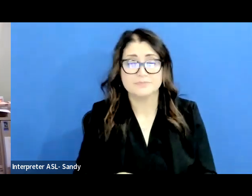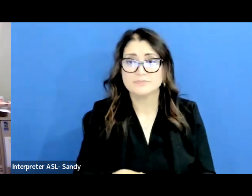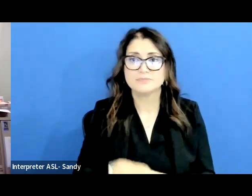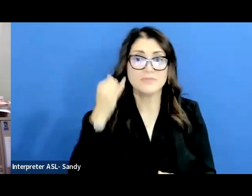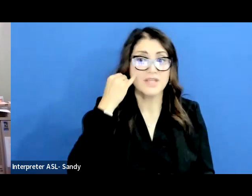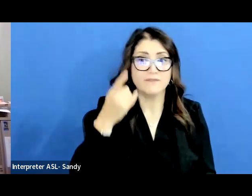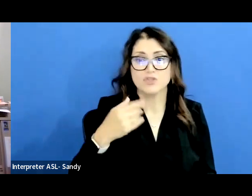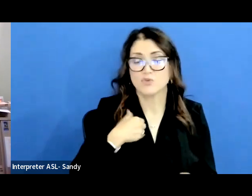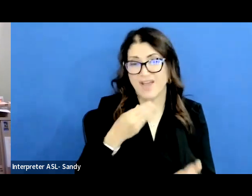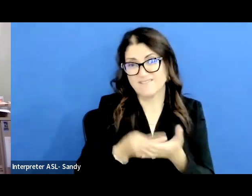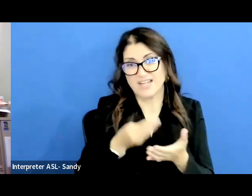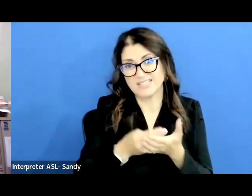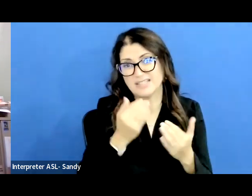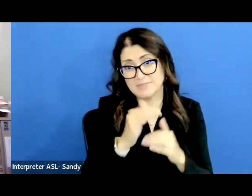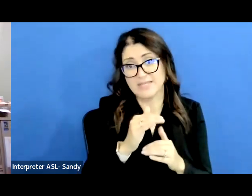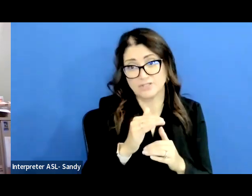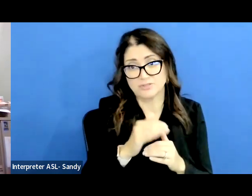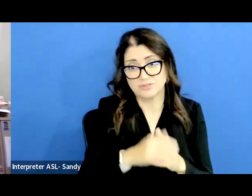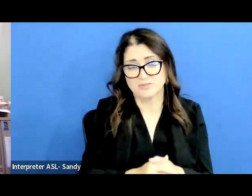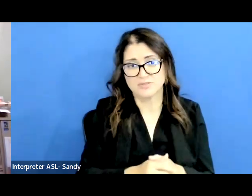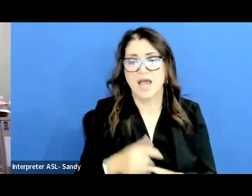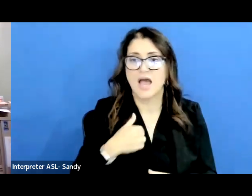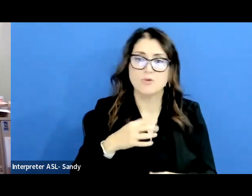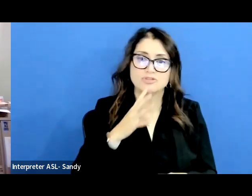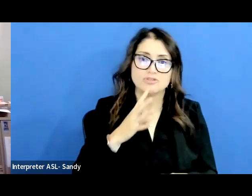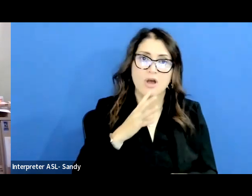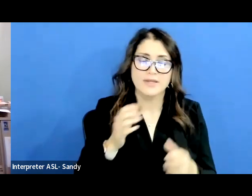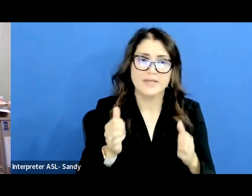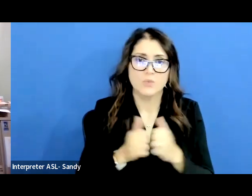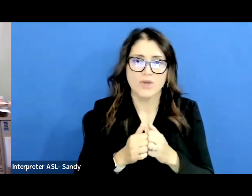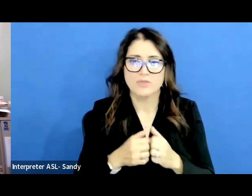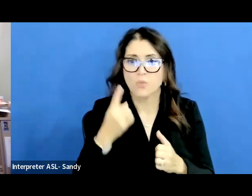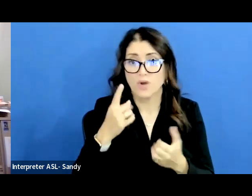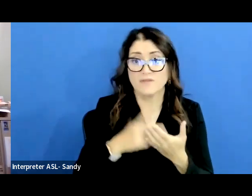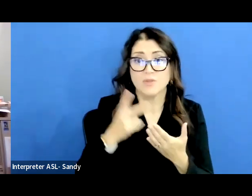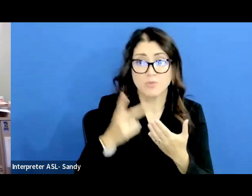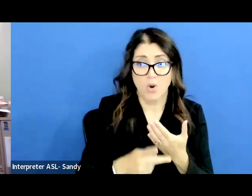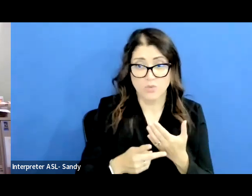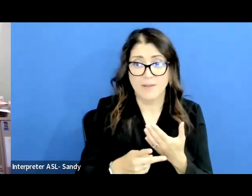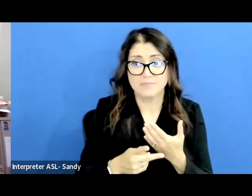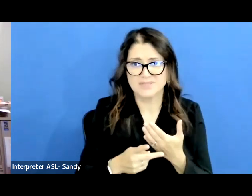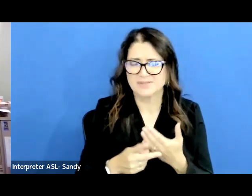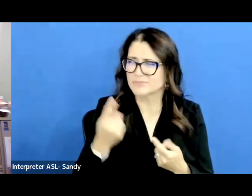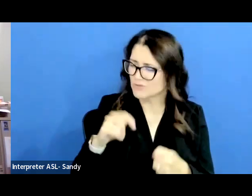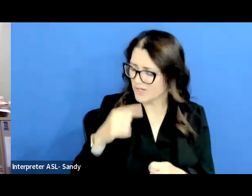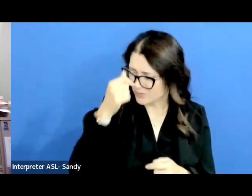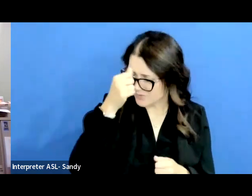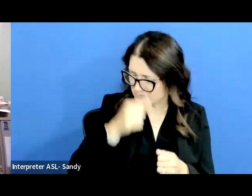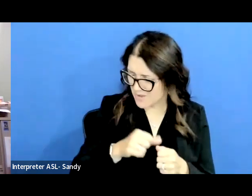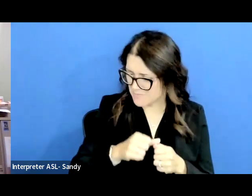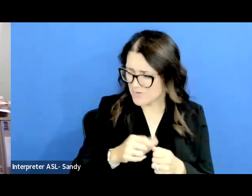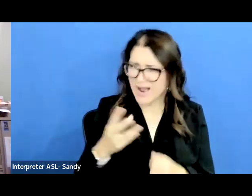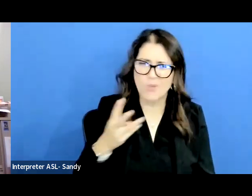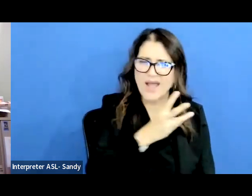you have funding limitations? I was talking with one of the programs, trying to remember, it was out west somewhere, maybe